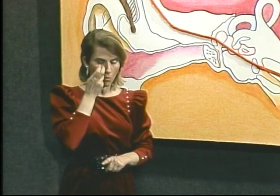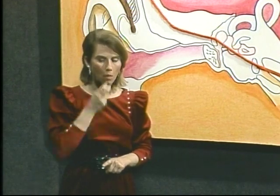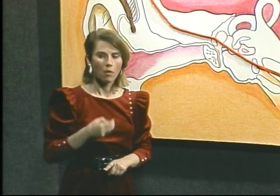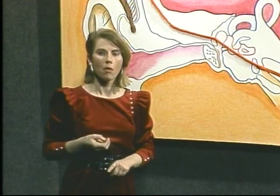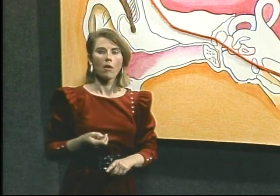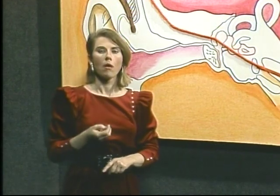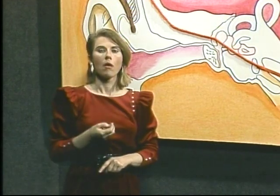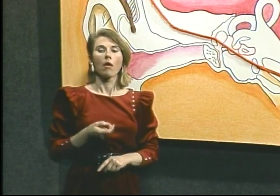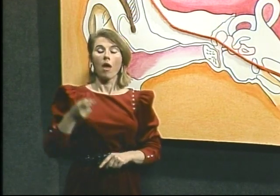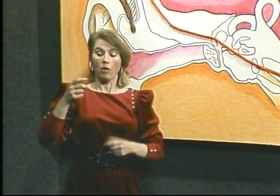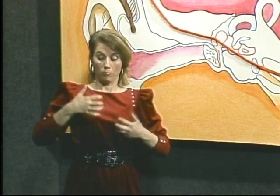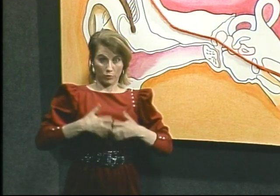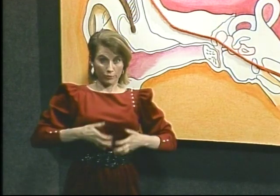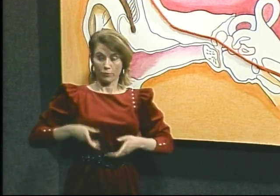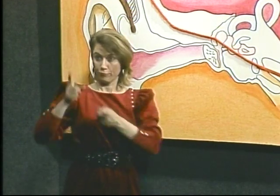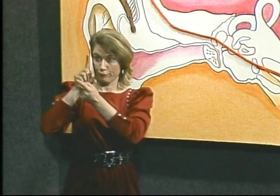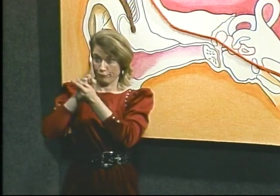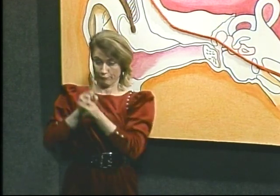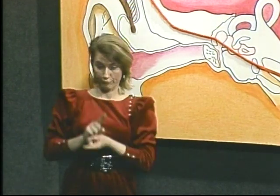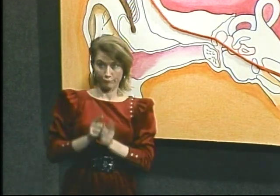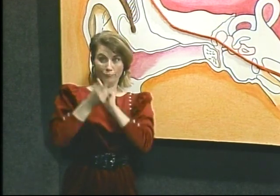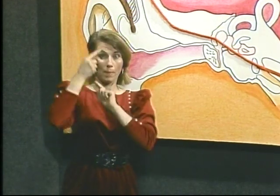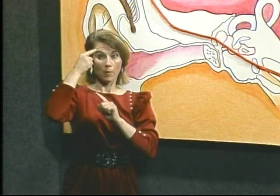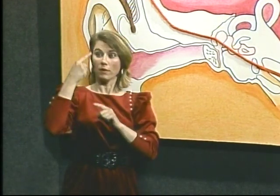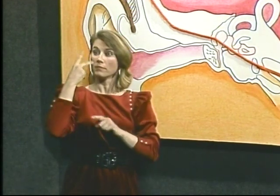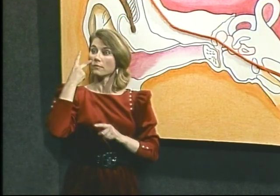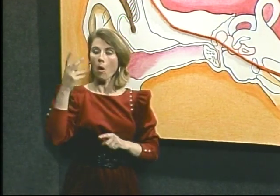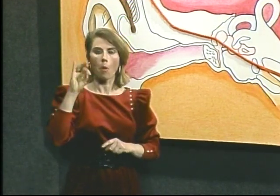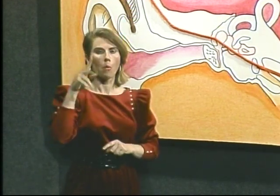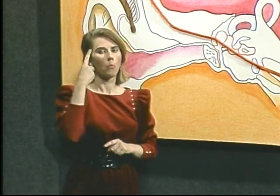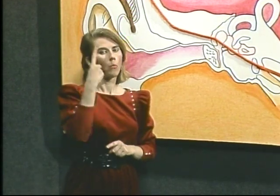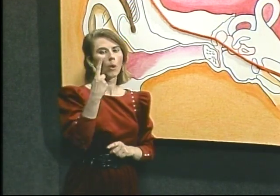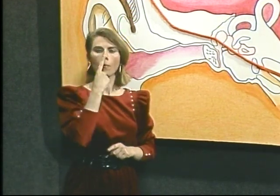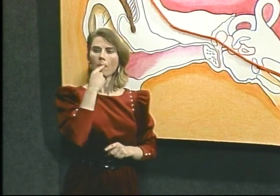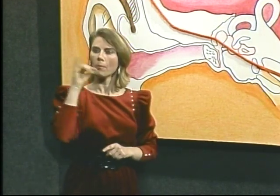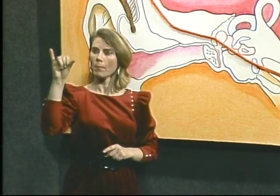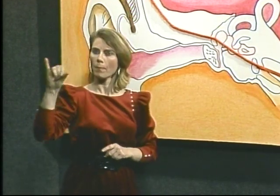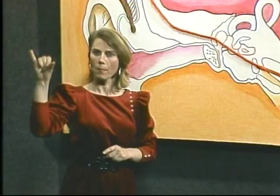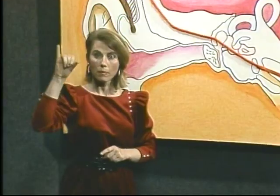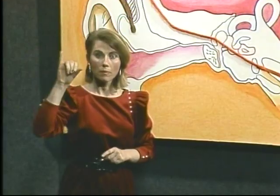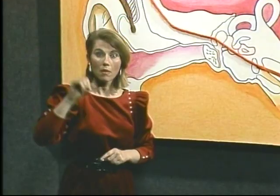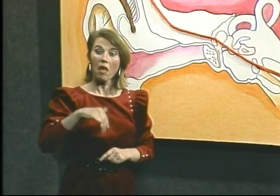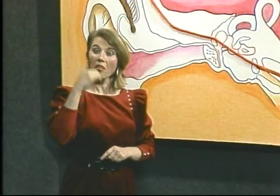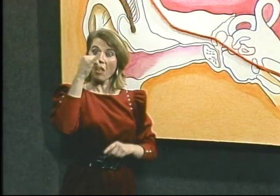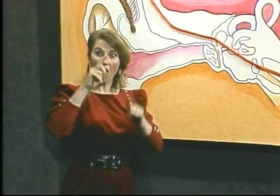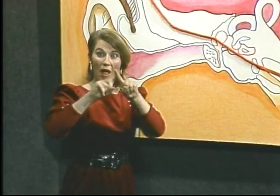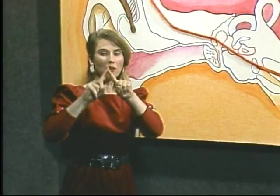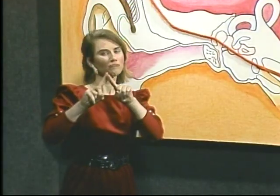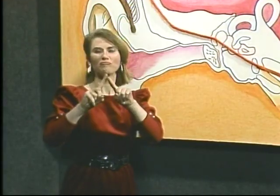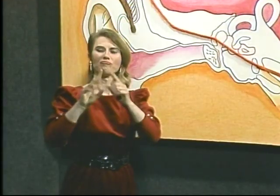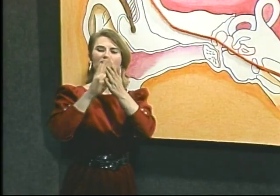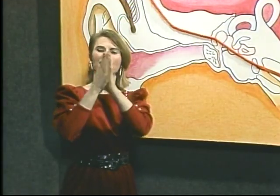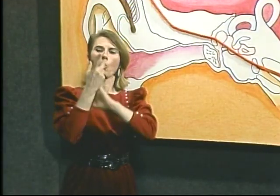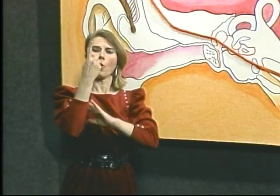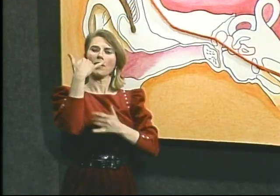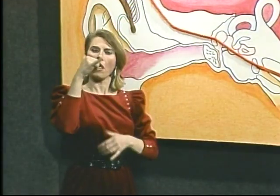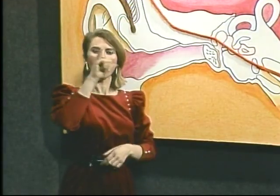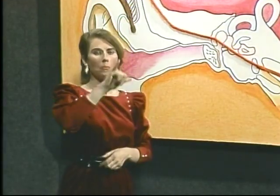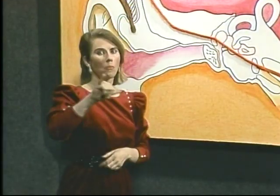for instance, if we had an artificial implant, and the brain could only perceive one shade of red out of a variety of